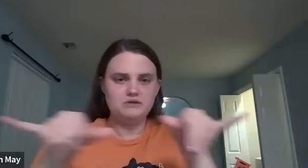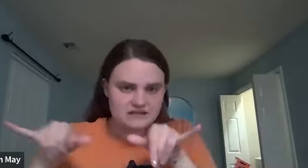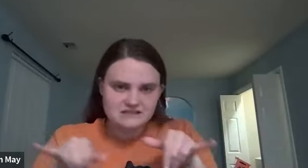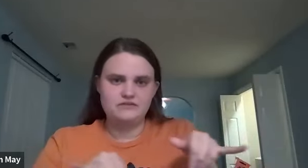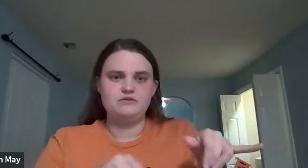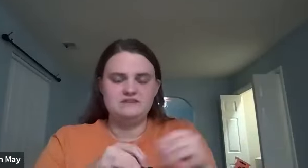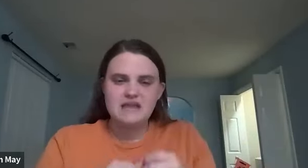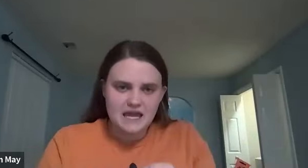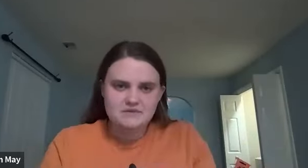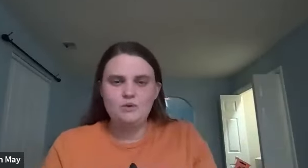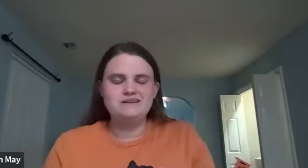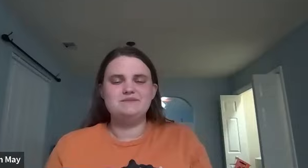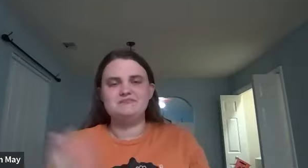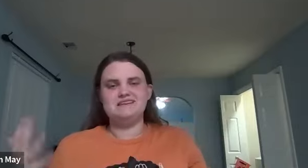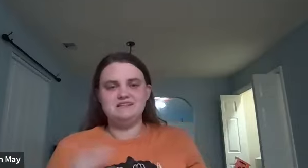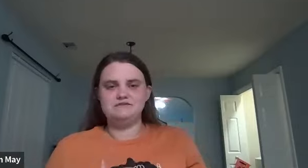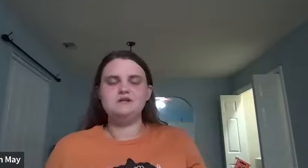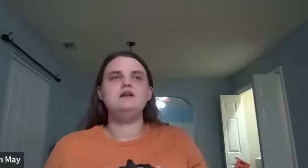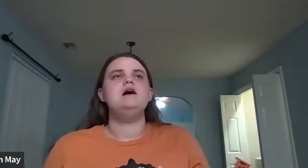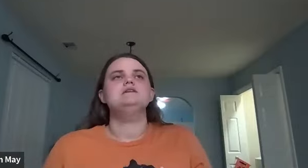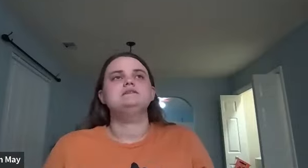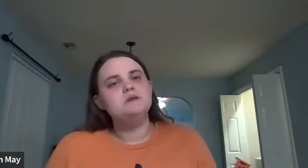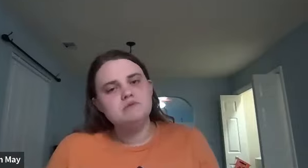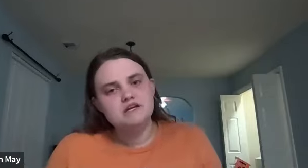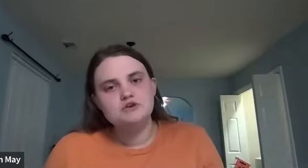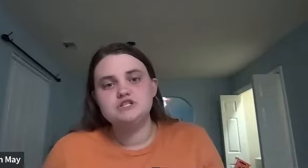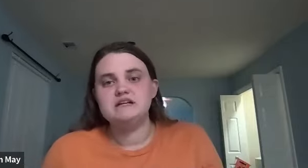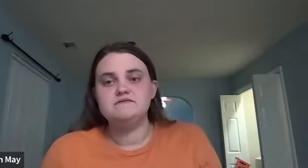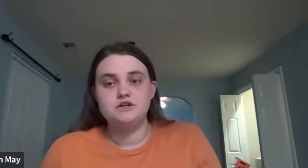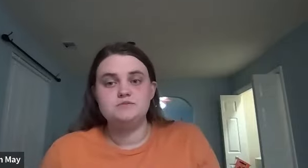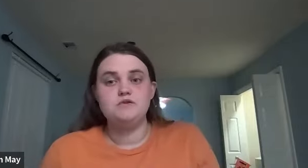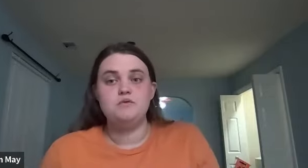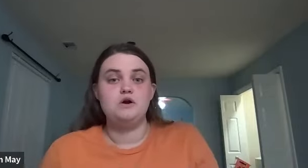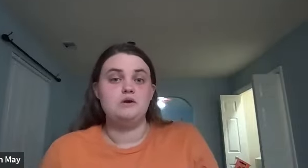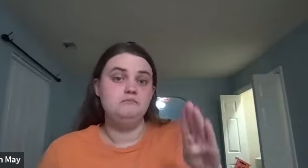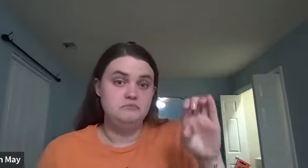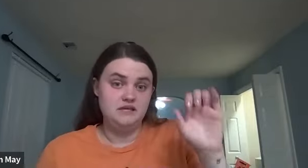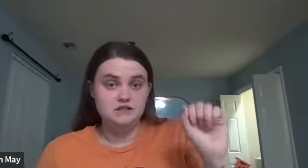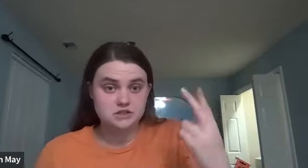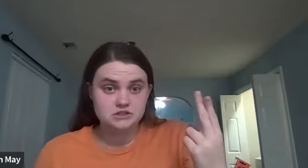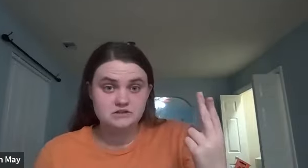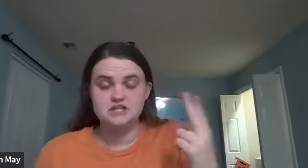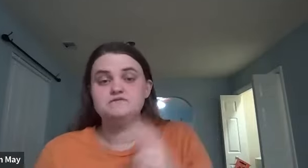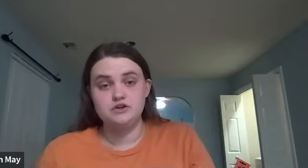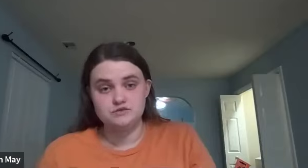synchronous, like they're the same. It's always something slightly different. Some people I know just like to finger spell the word beach. They just finger spell